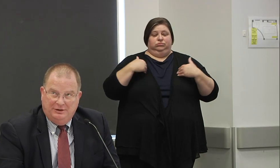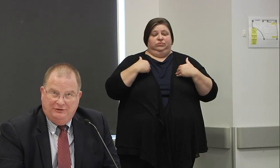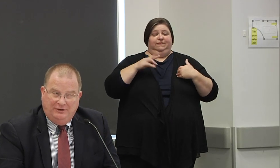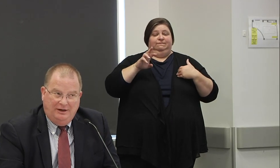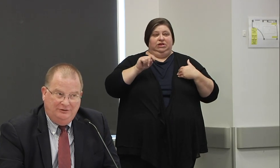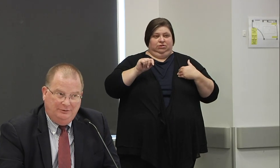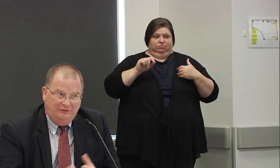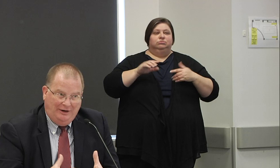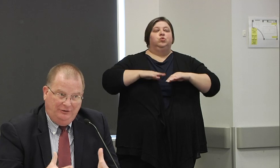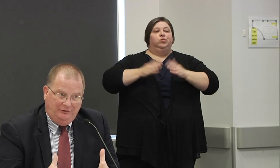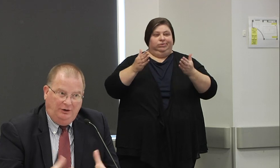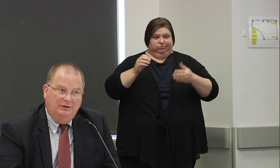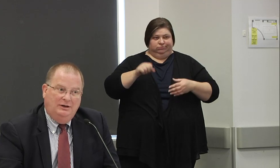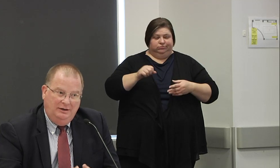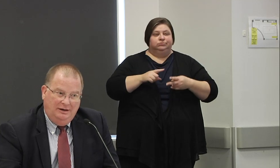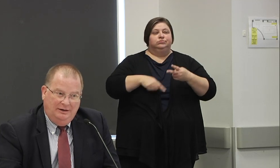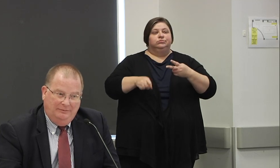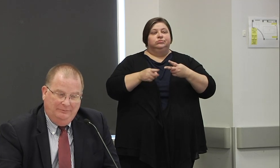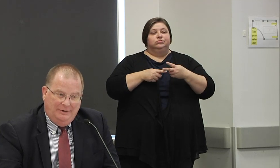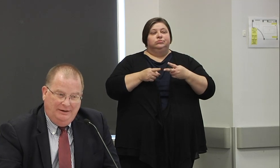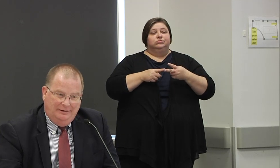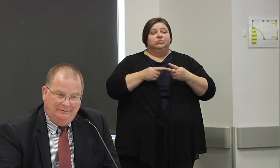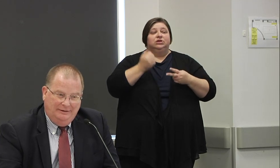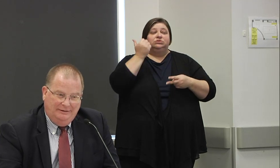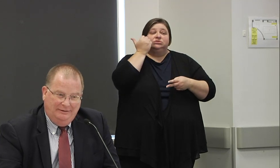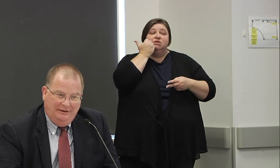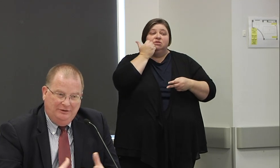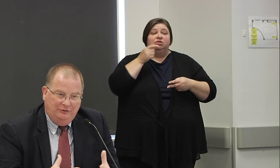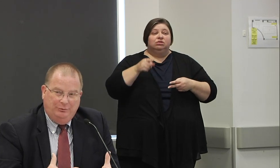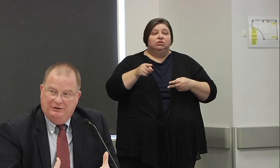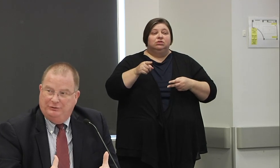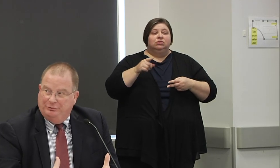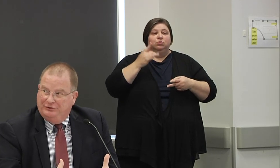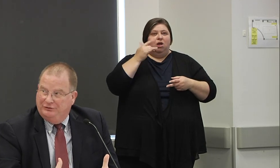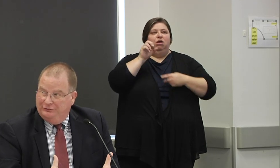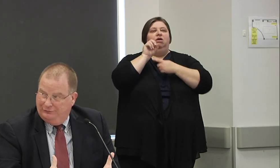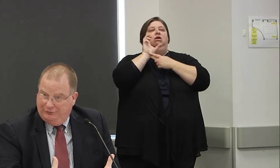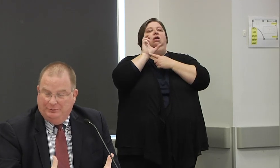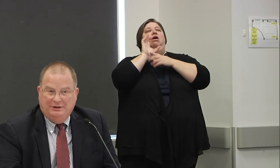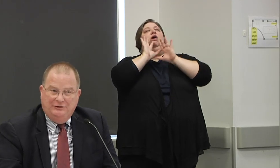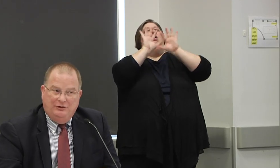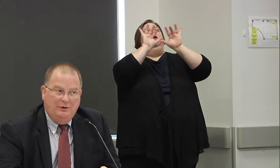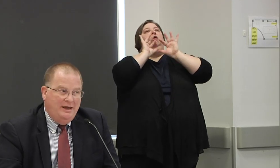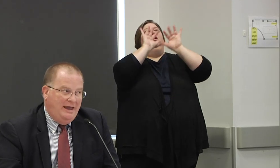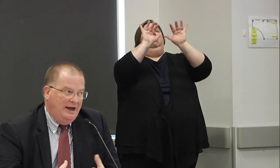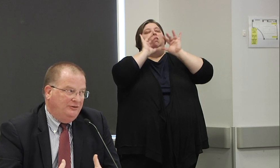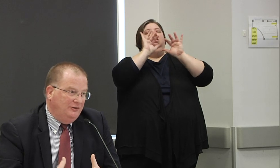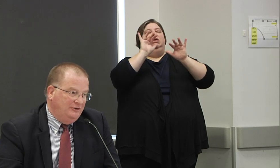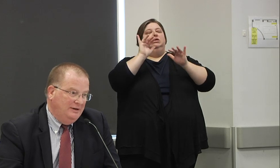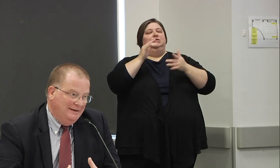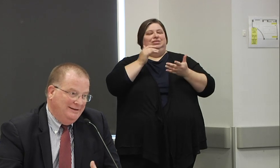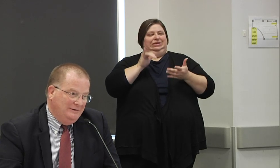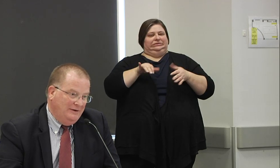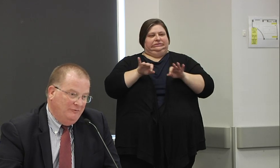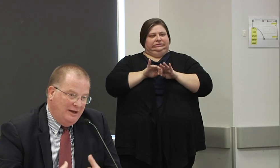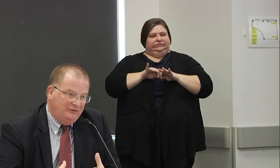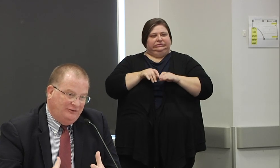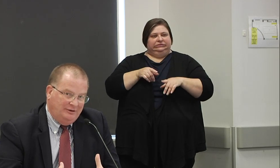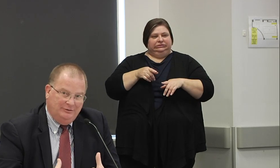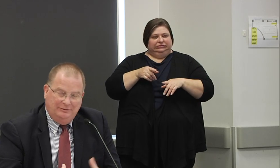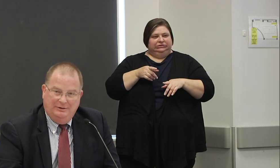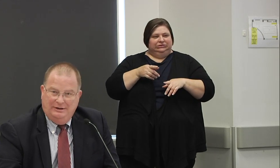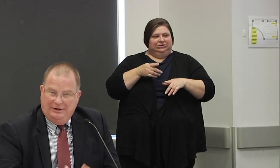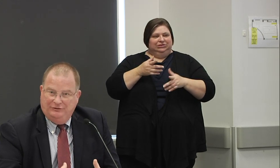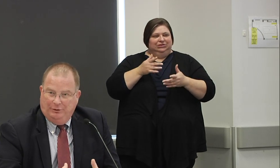generates aerosol in its procedures frequently, and so access to N95 masks and